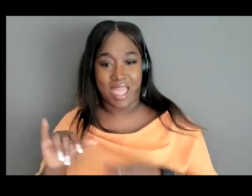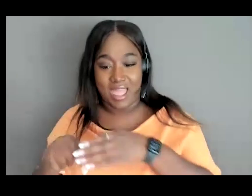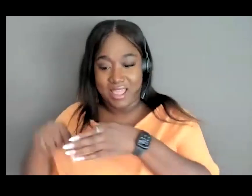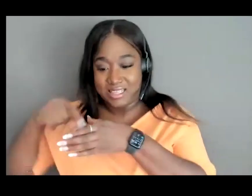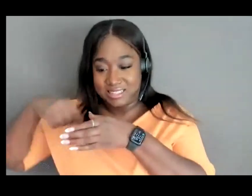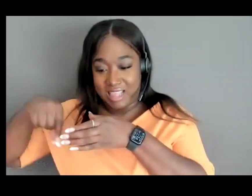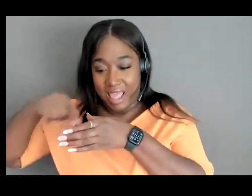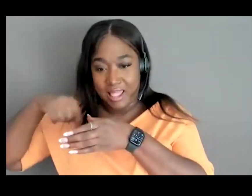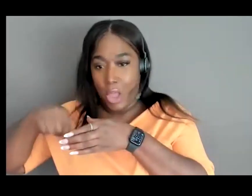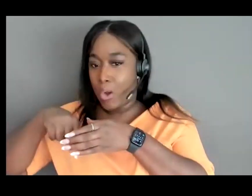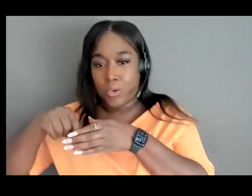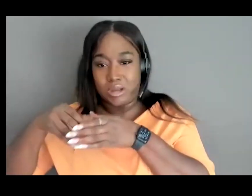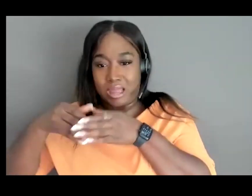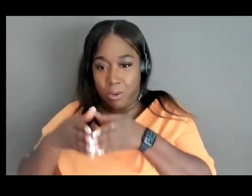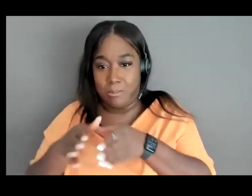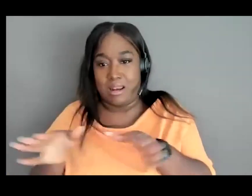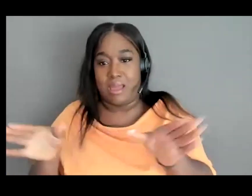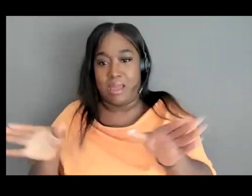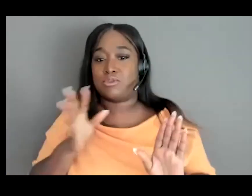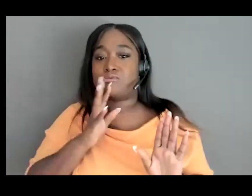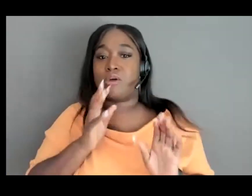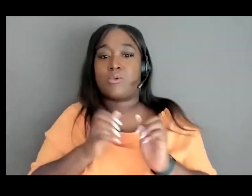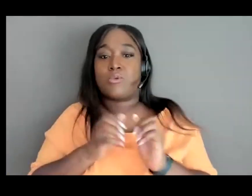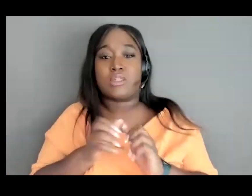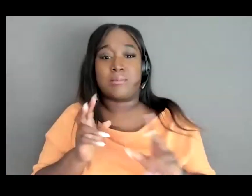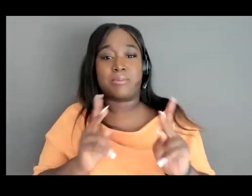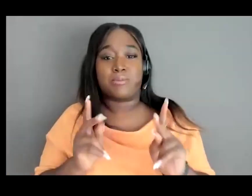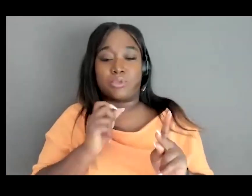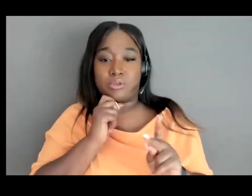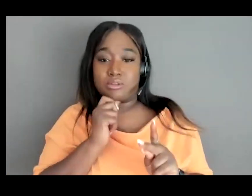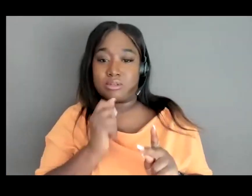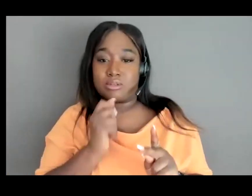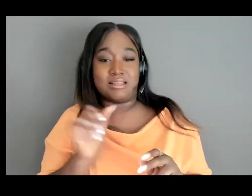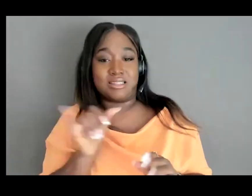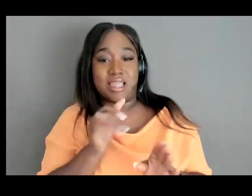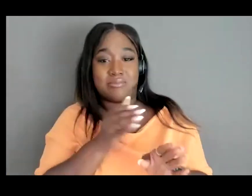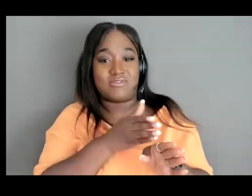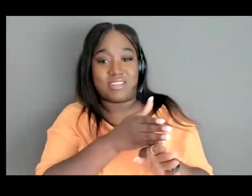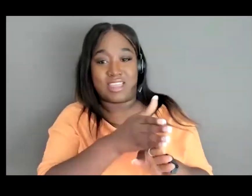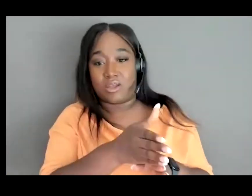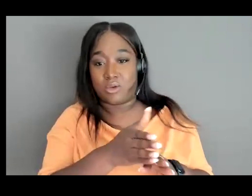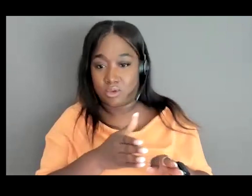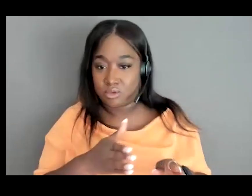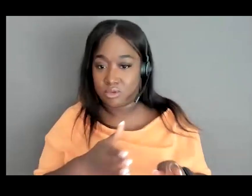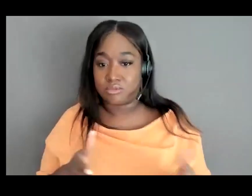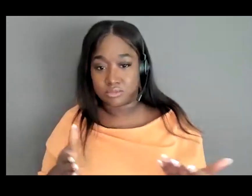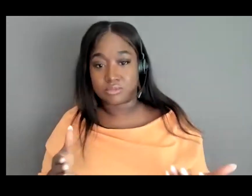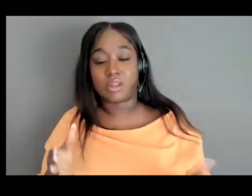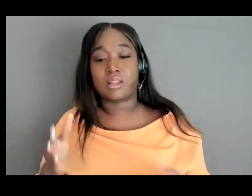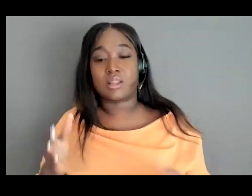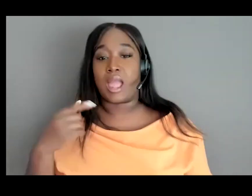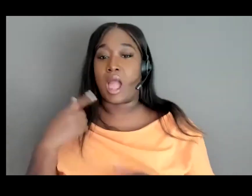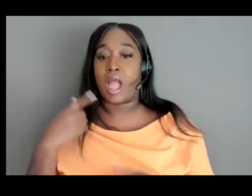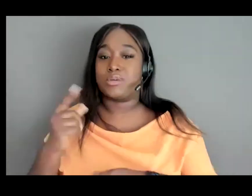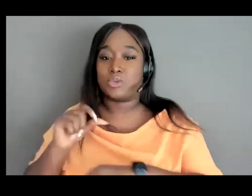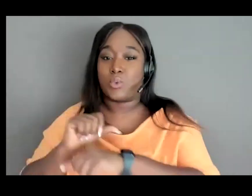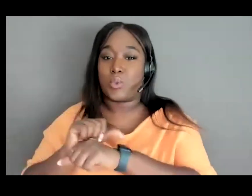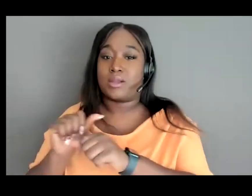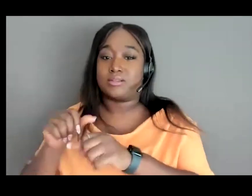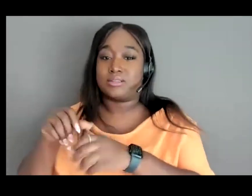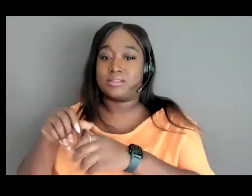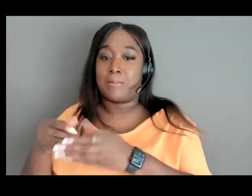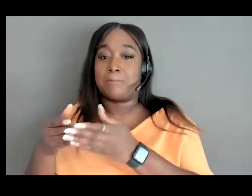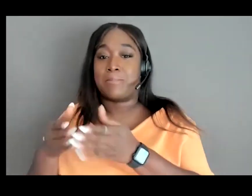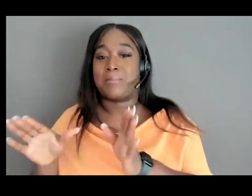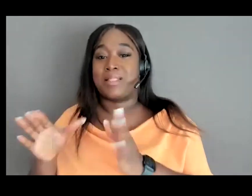silo, talk with folks who don't do what you do for a living. I've always worked with public health in every job